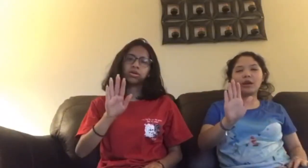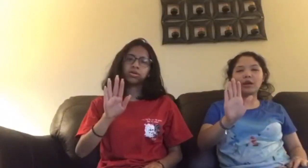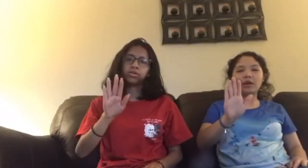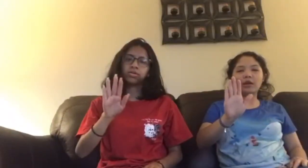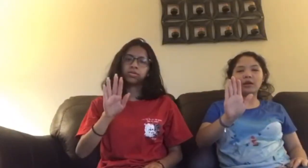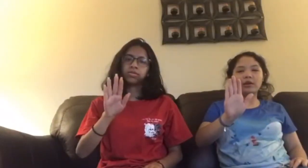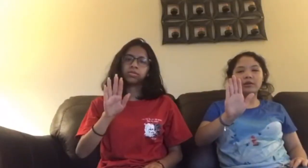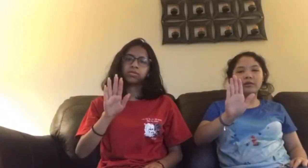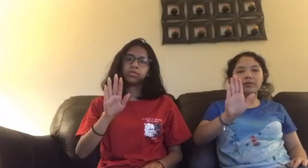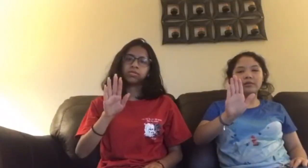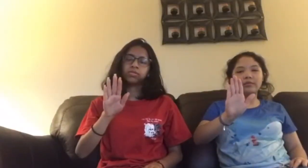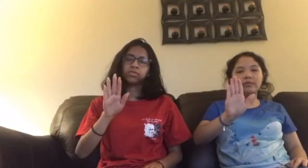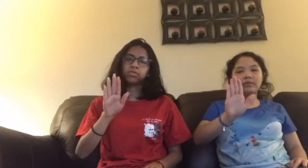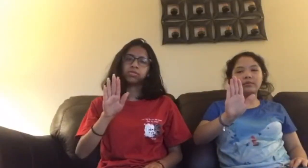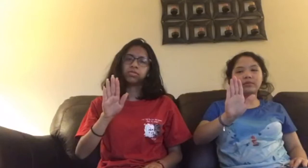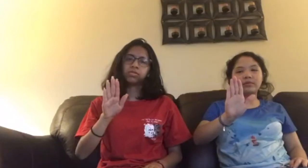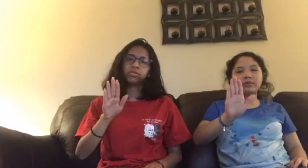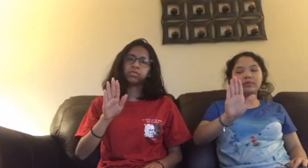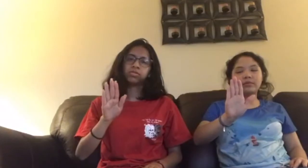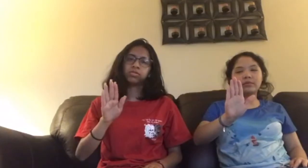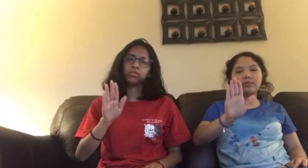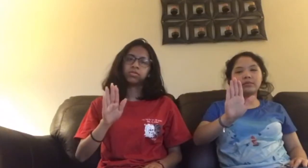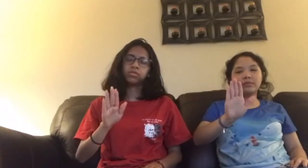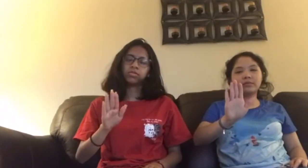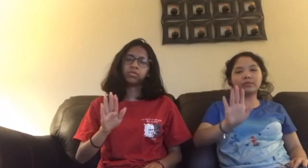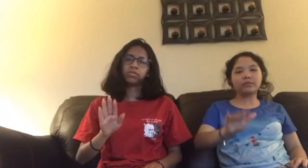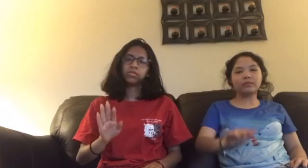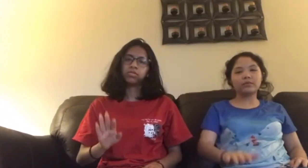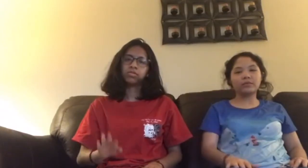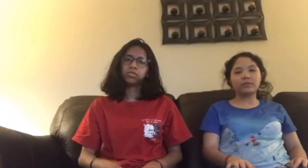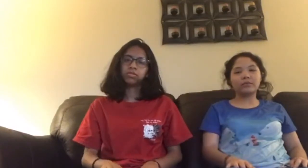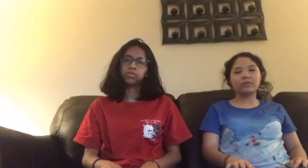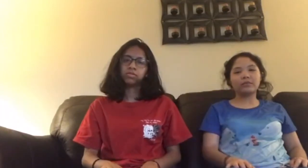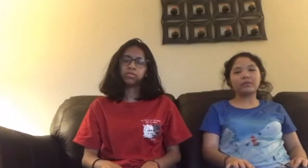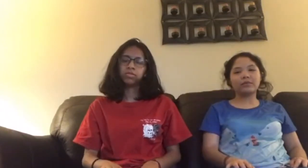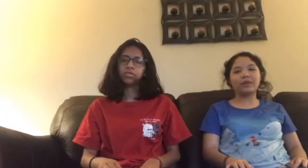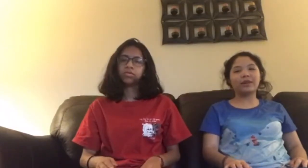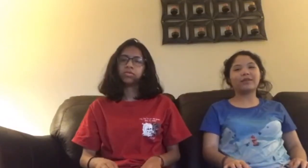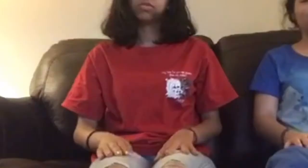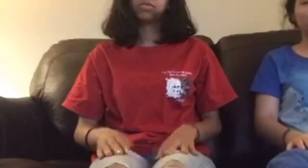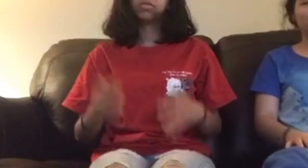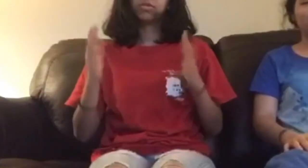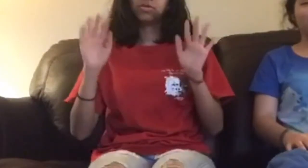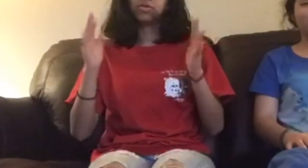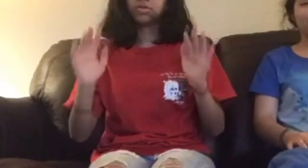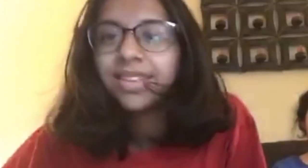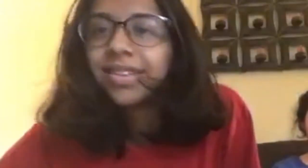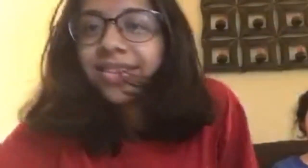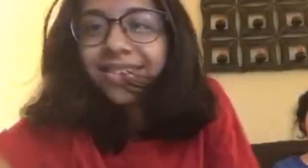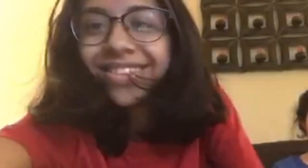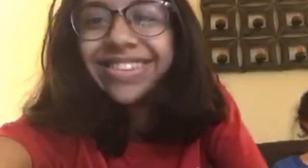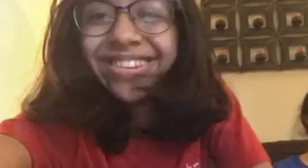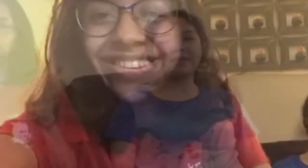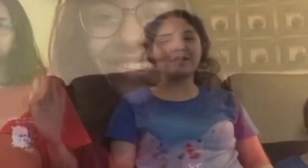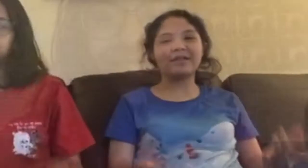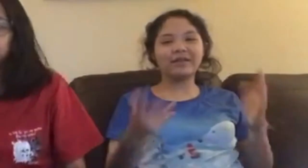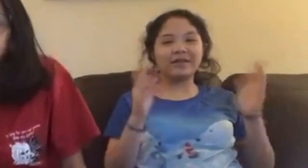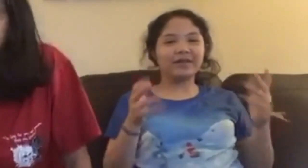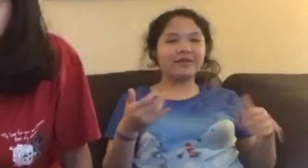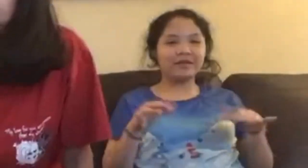don't I'm not sure.